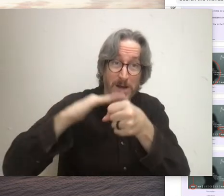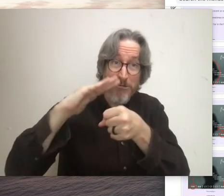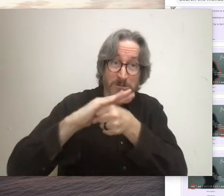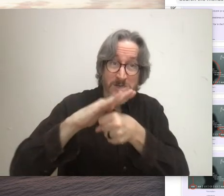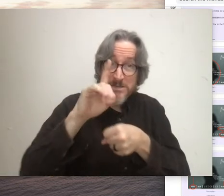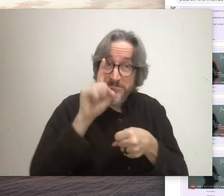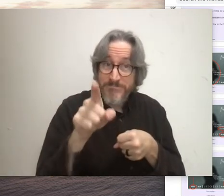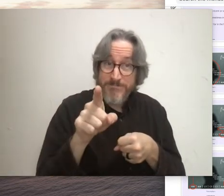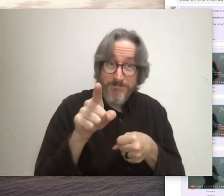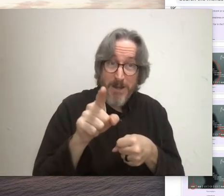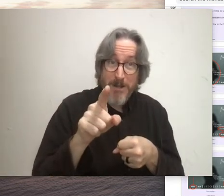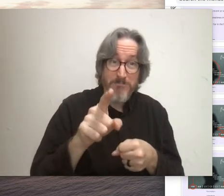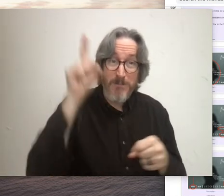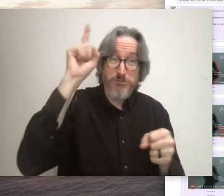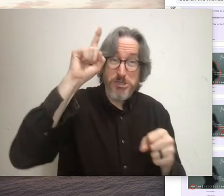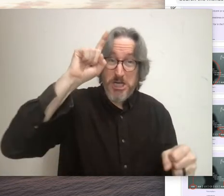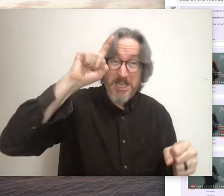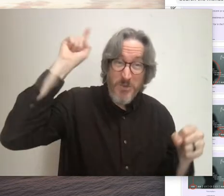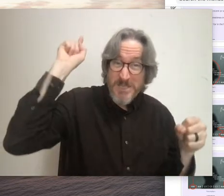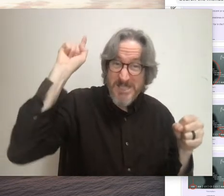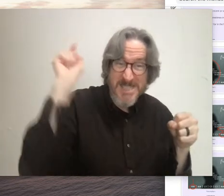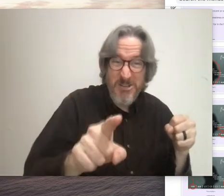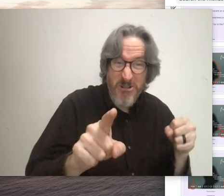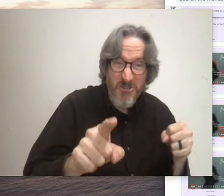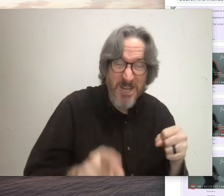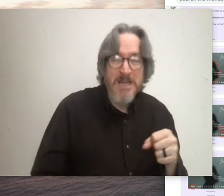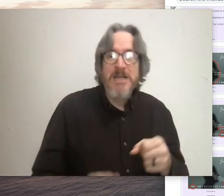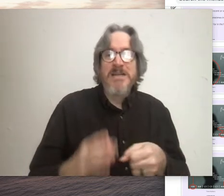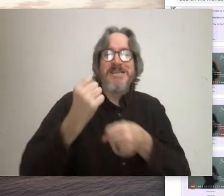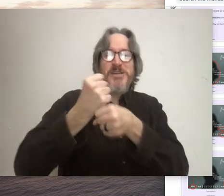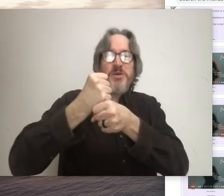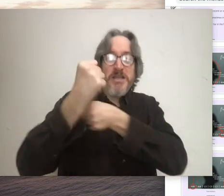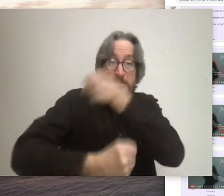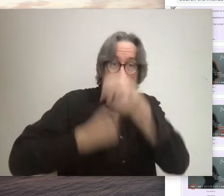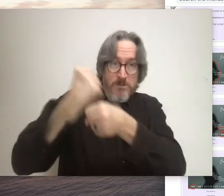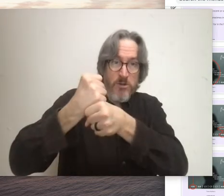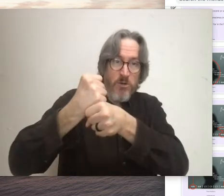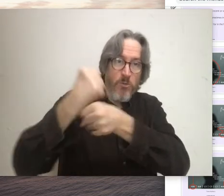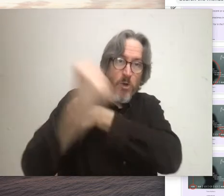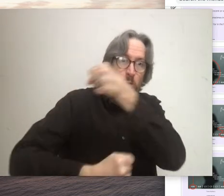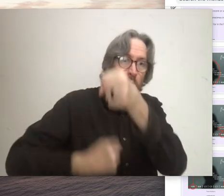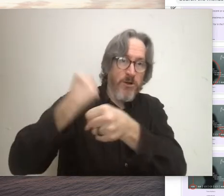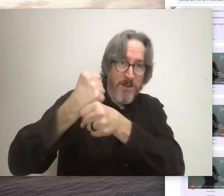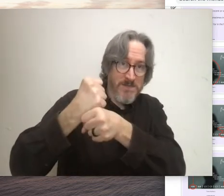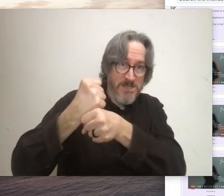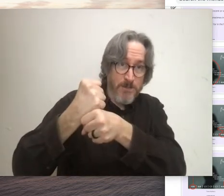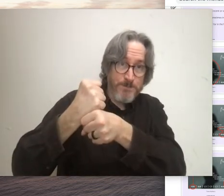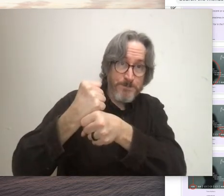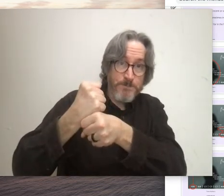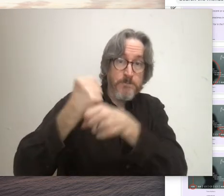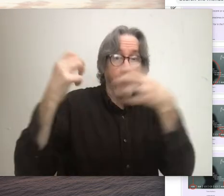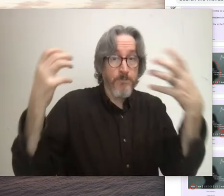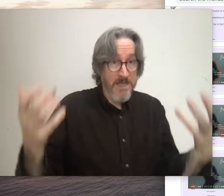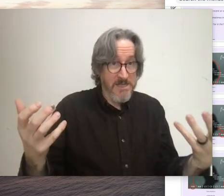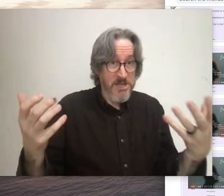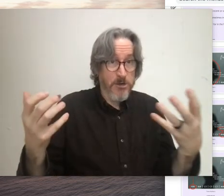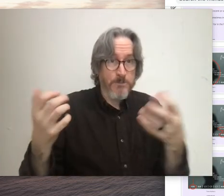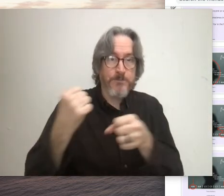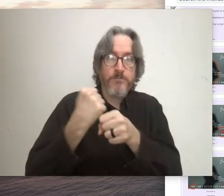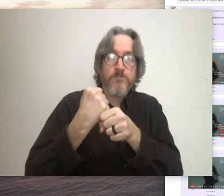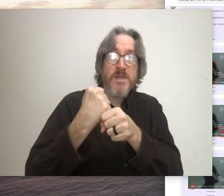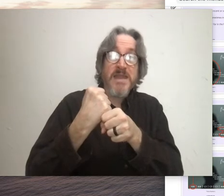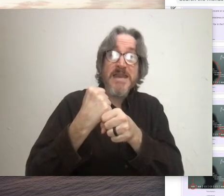going around, I'm just going to give you a zero. So one orbit around the sun is